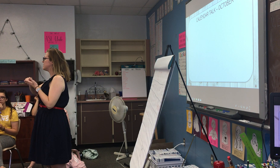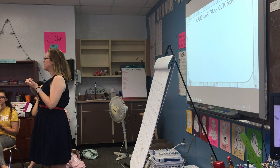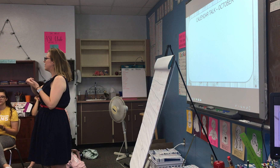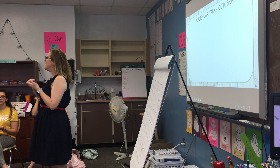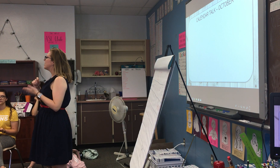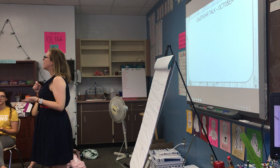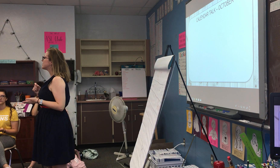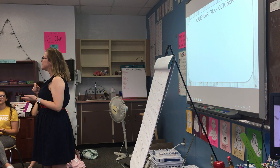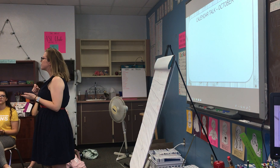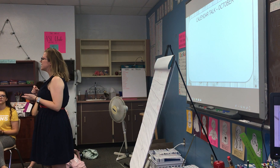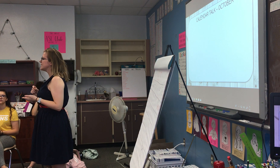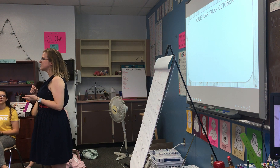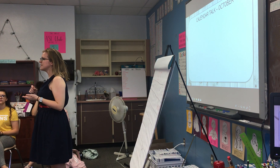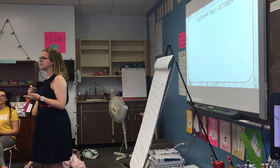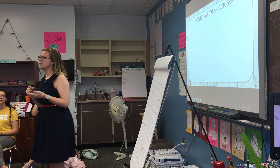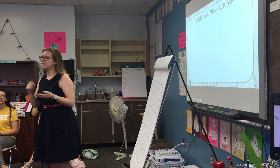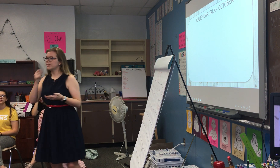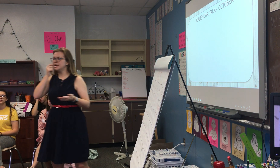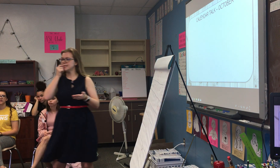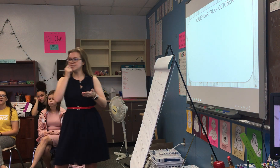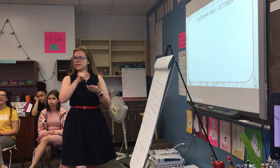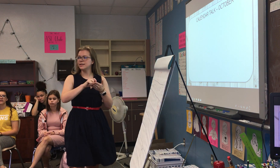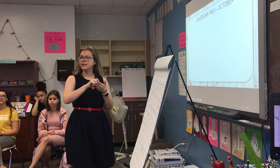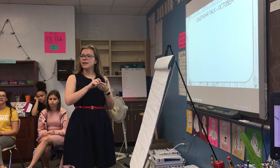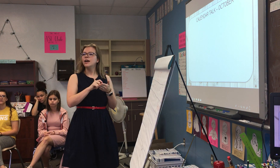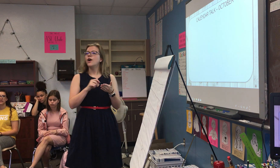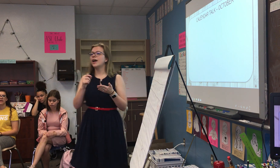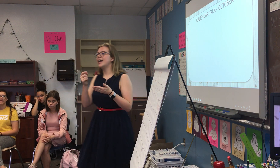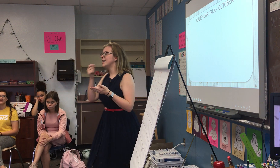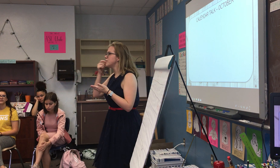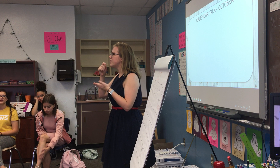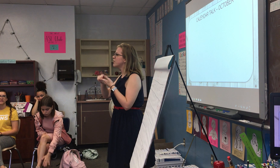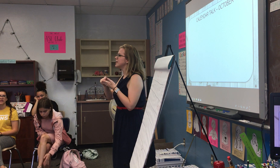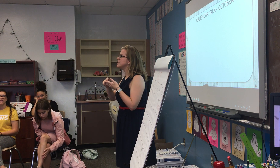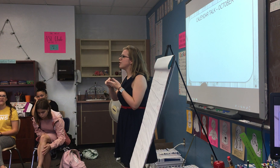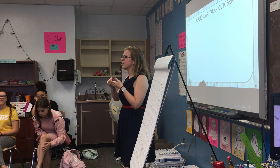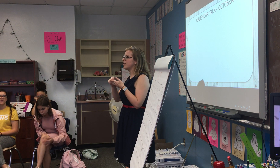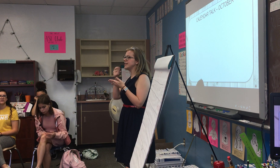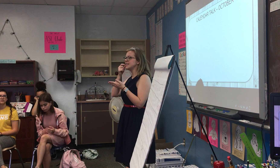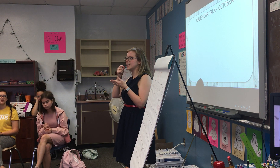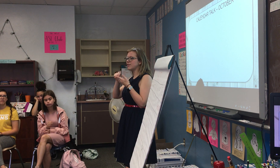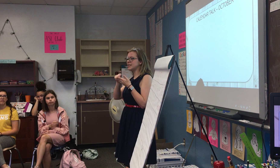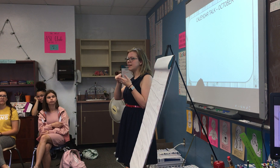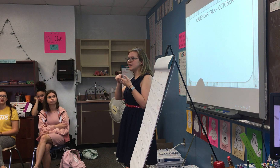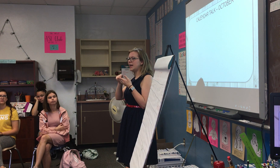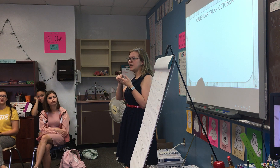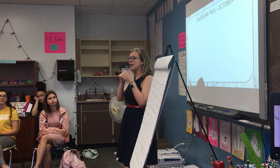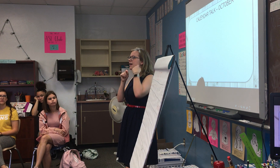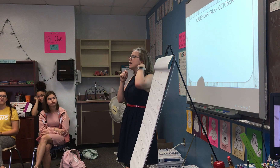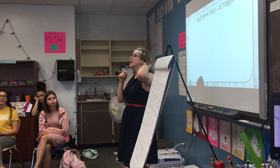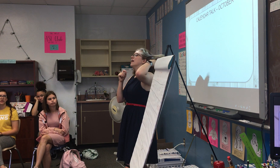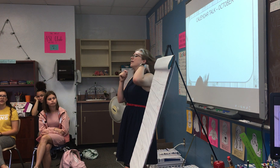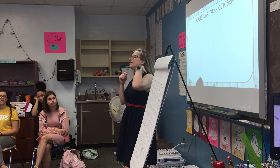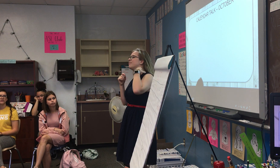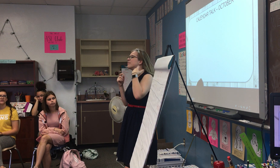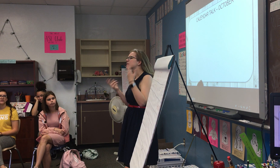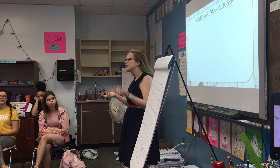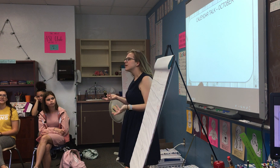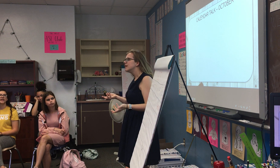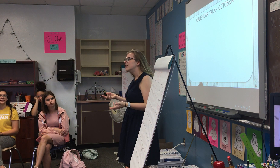Pencil. Y'all ever see Grease? The movie Grease? Yes. Okay, in the movie Grease, you know the crazy secretary lady? Nope. Yeah.